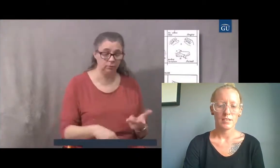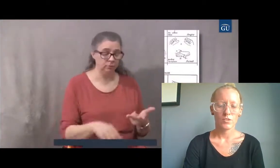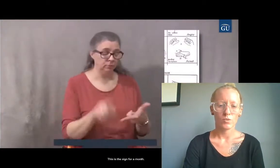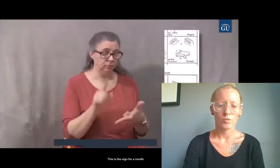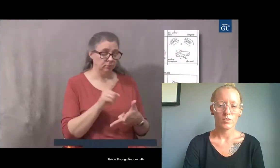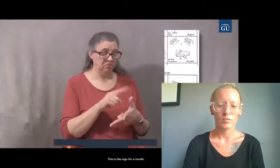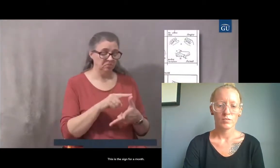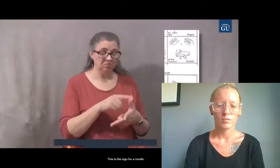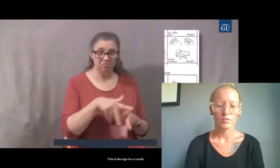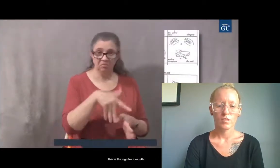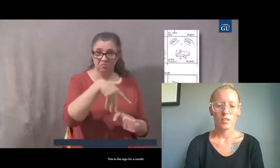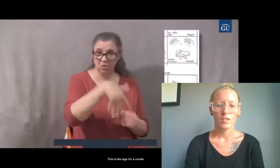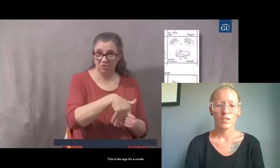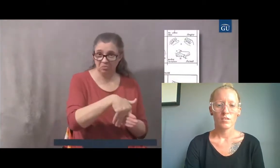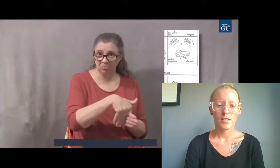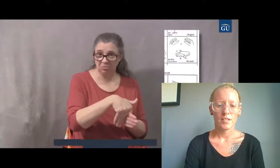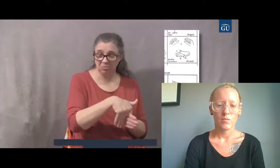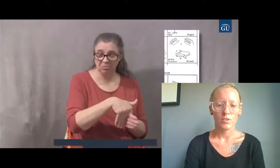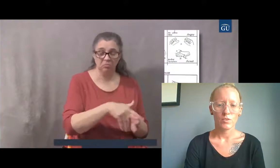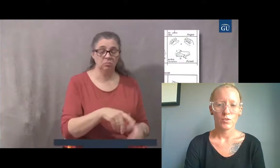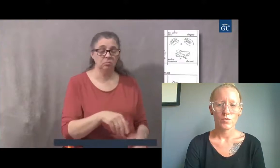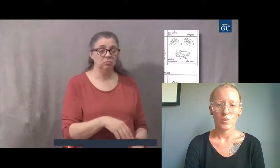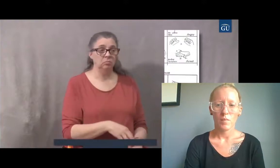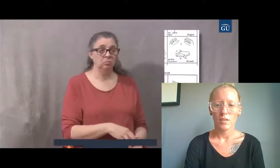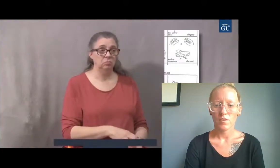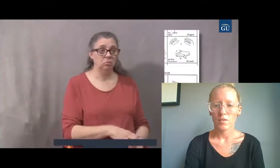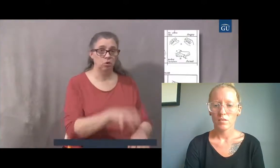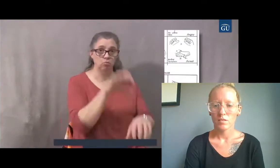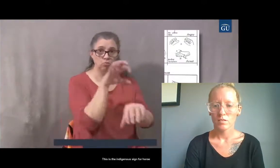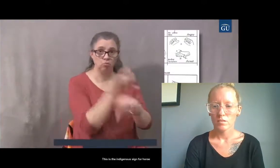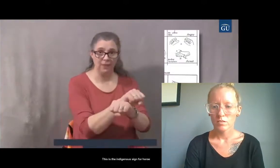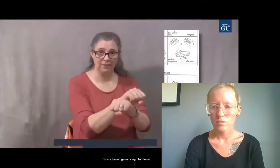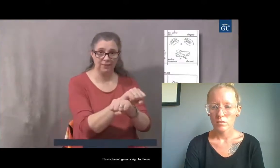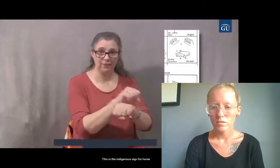that is visual, this sign was used for a month